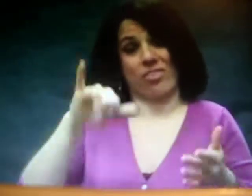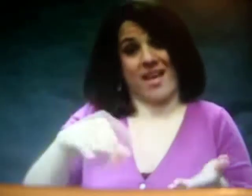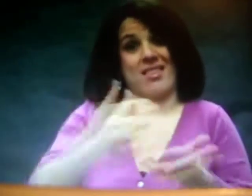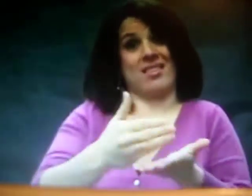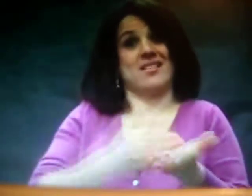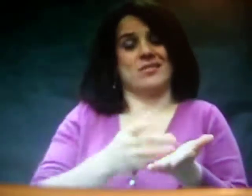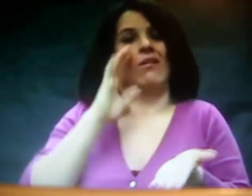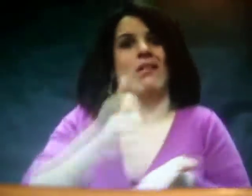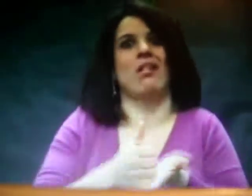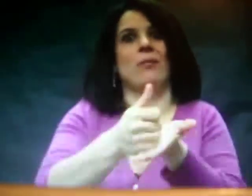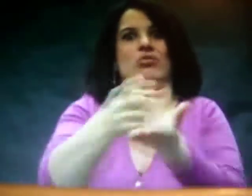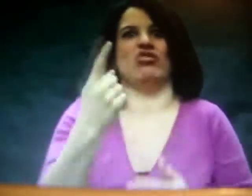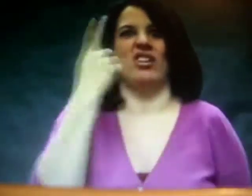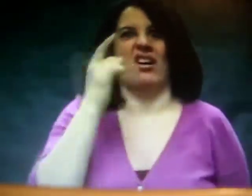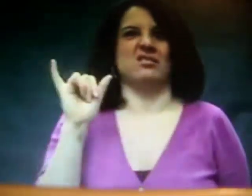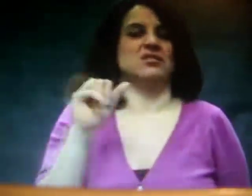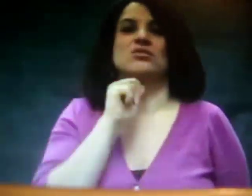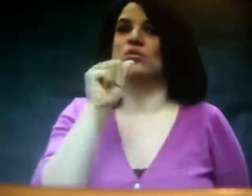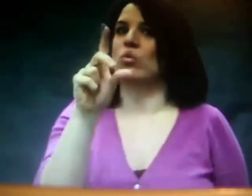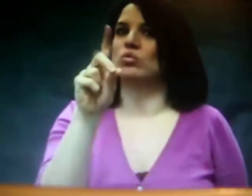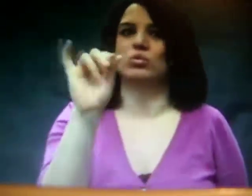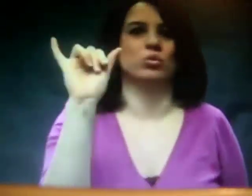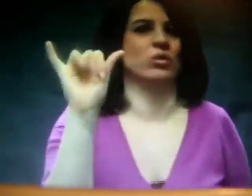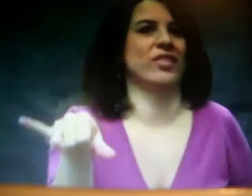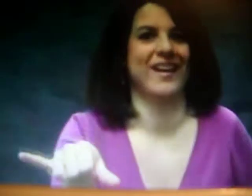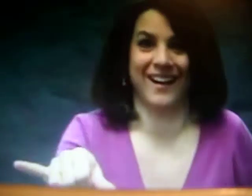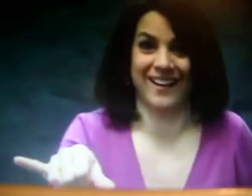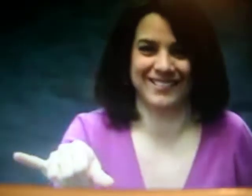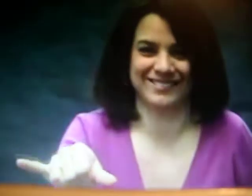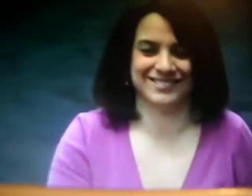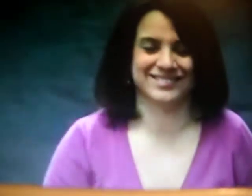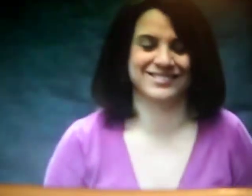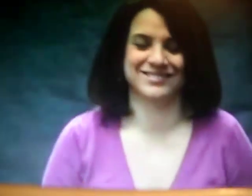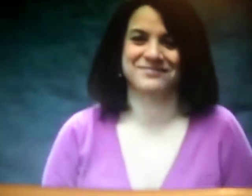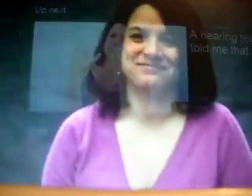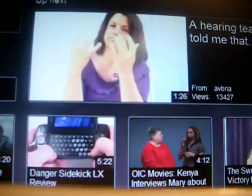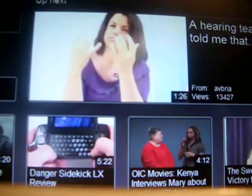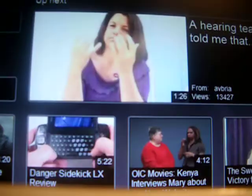I hope that lesson will help you all realize, do not do that.